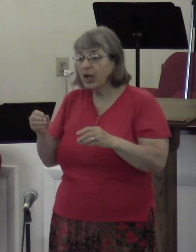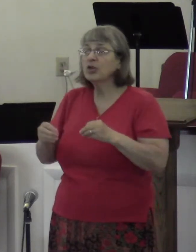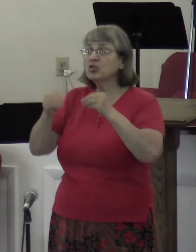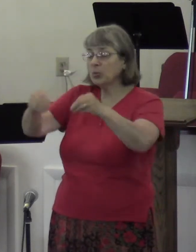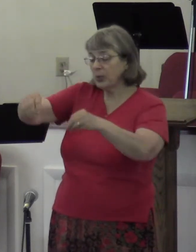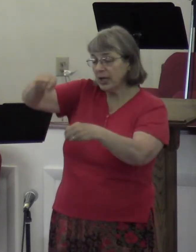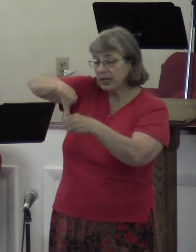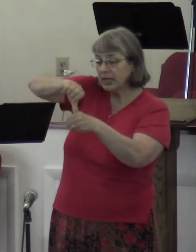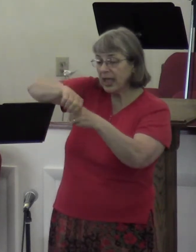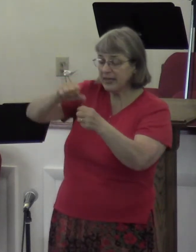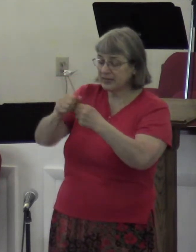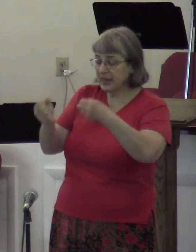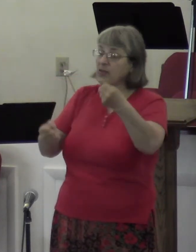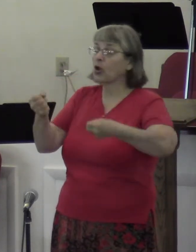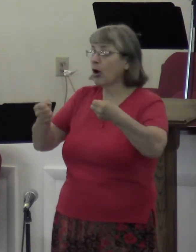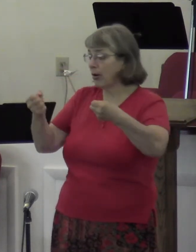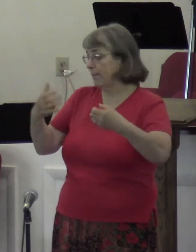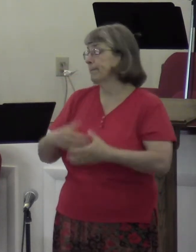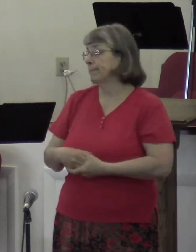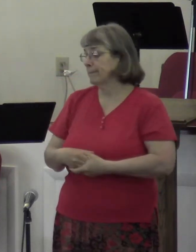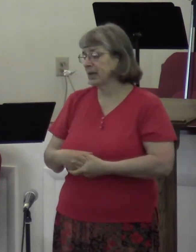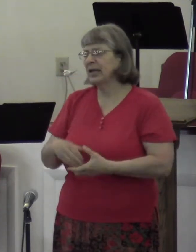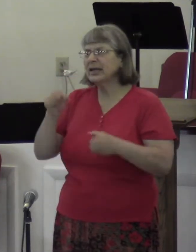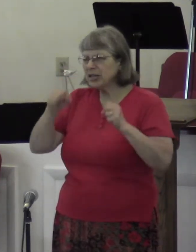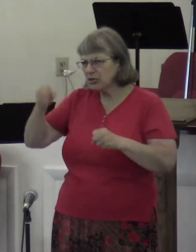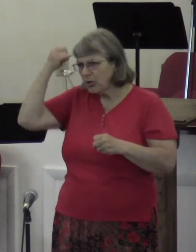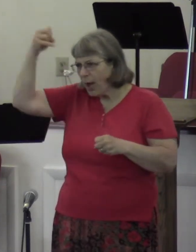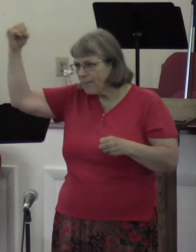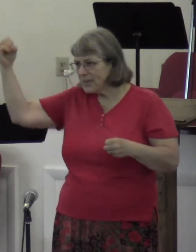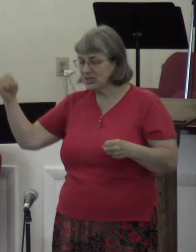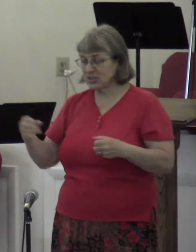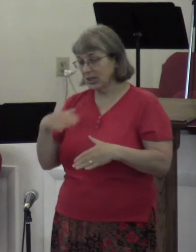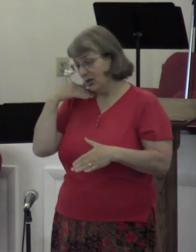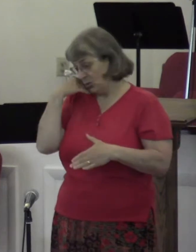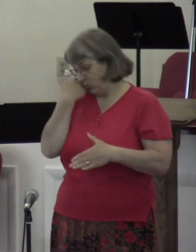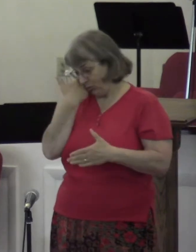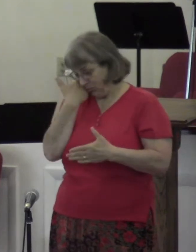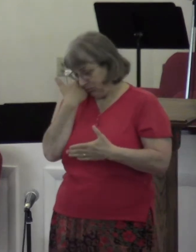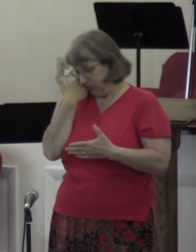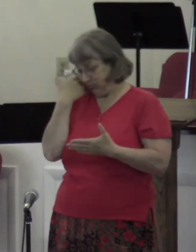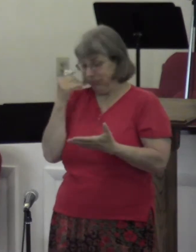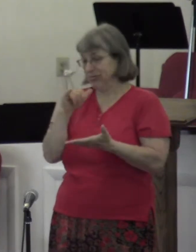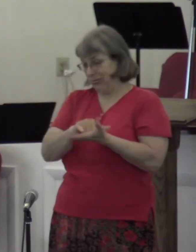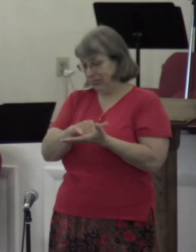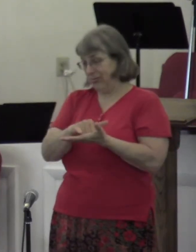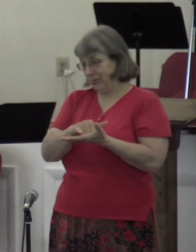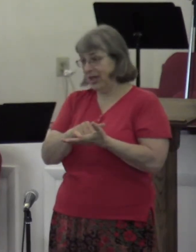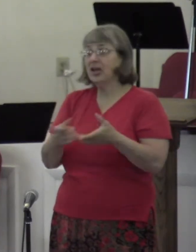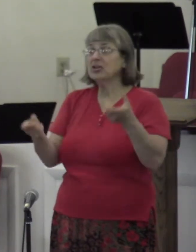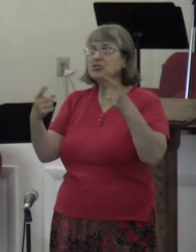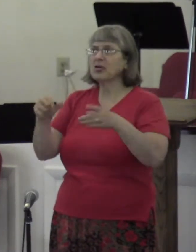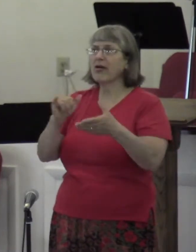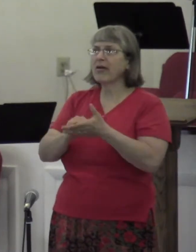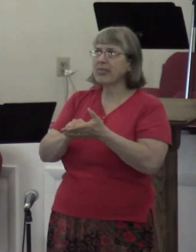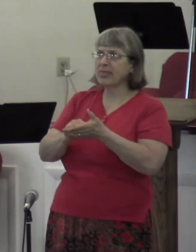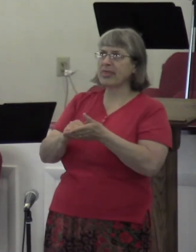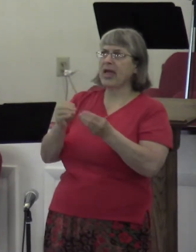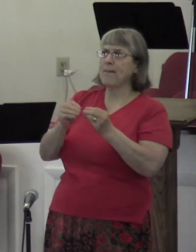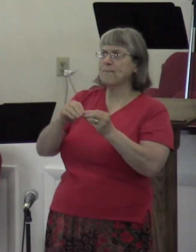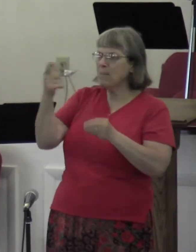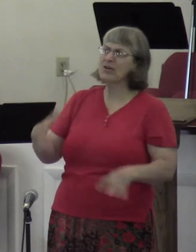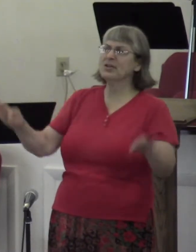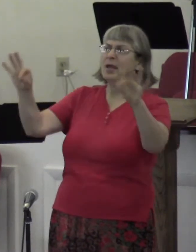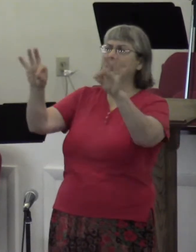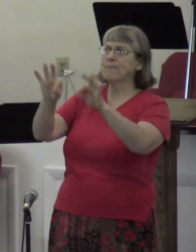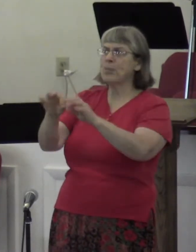gas in the car. Can you imagine how embarrassing that was? During that most prestigious